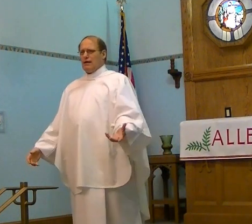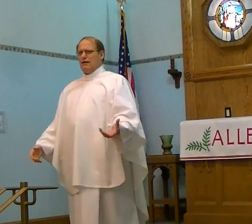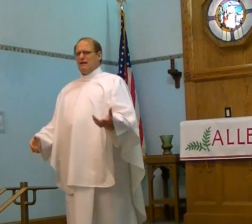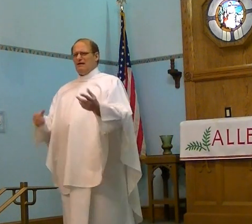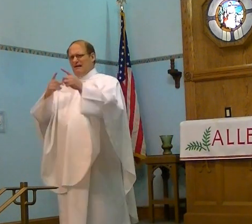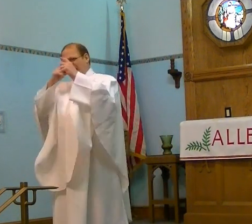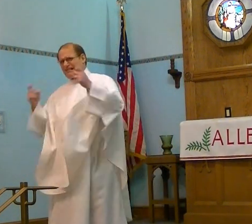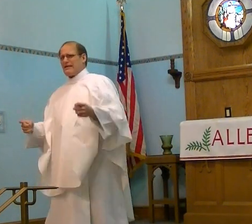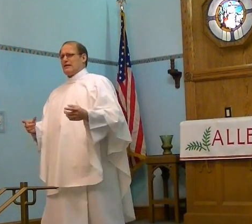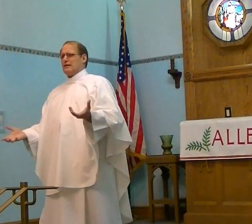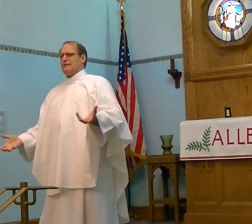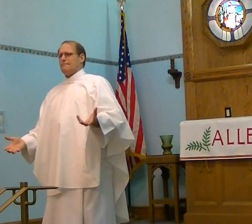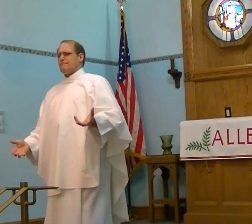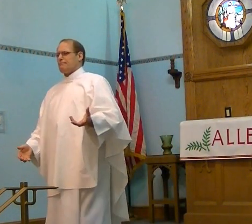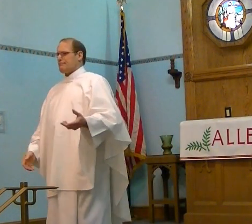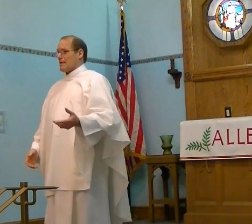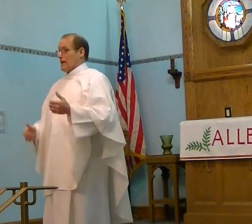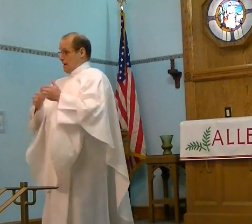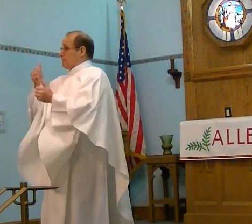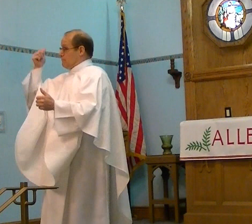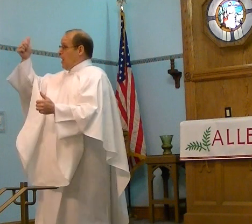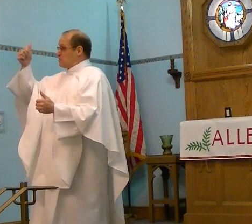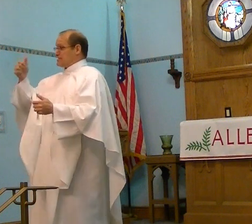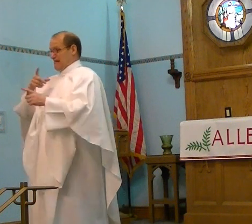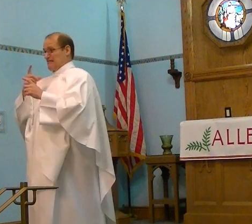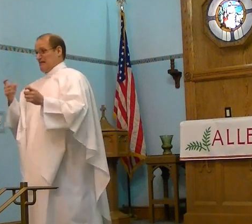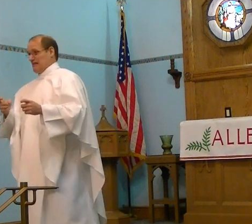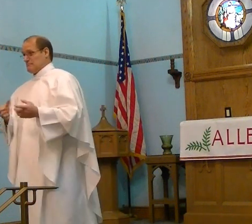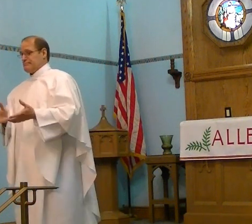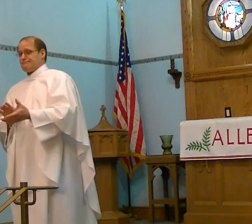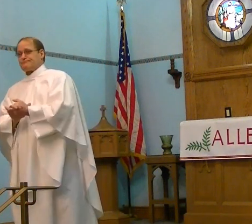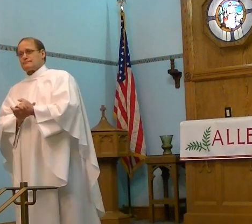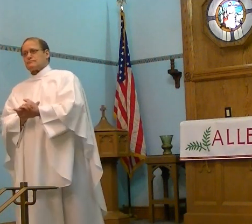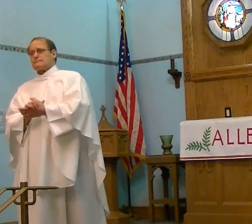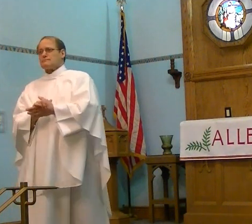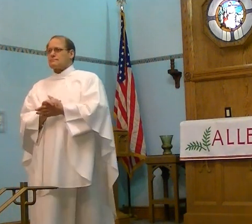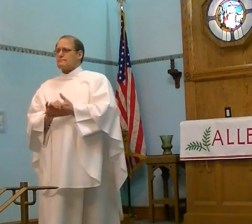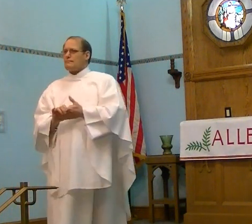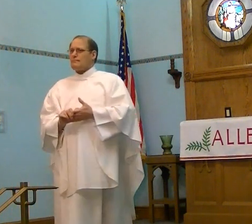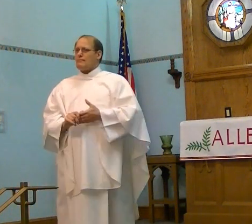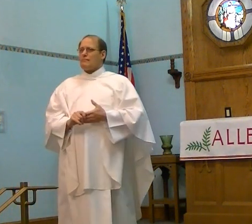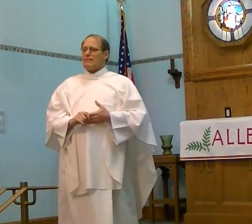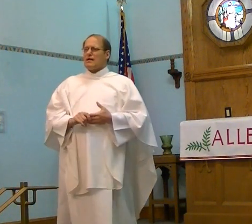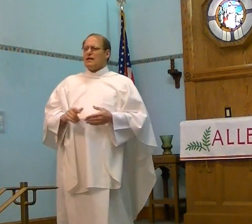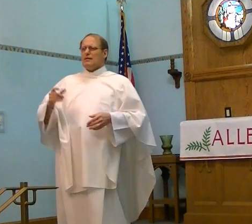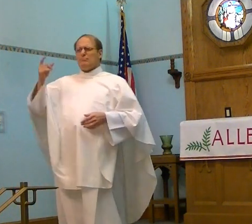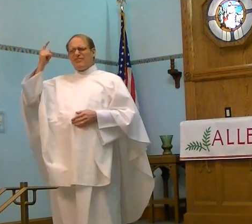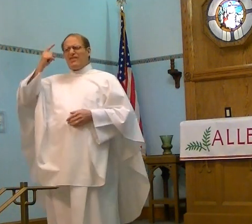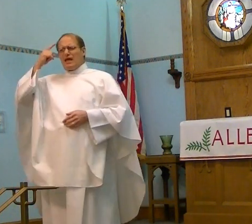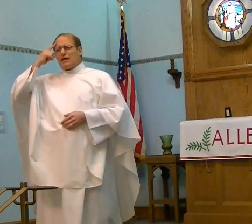ugly, most ugly. But think,